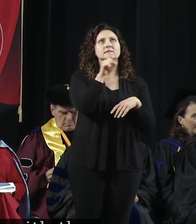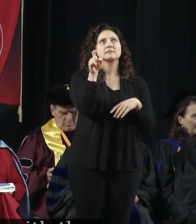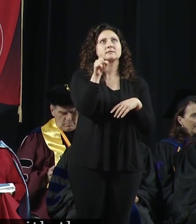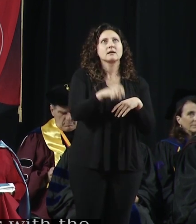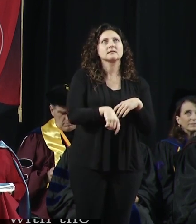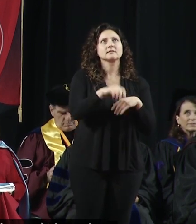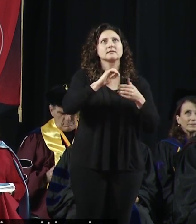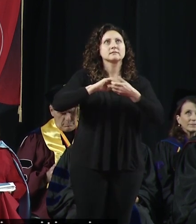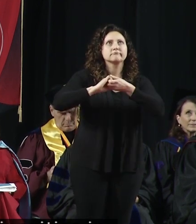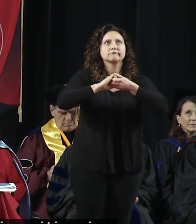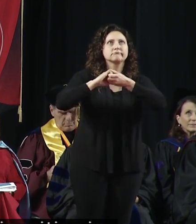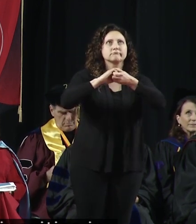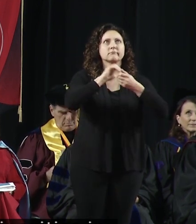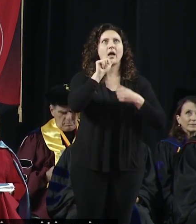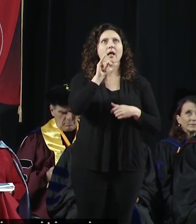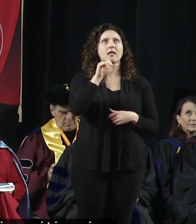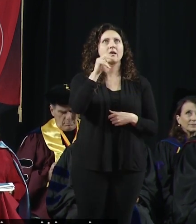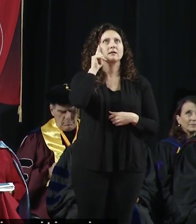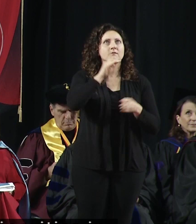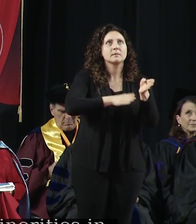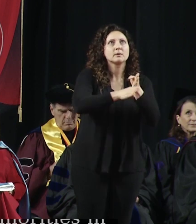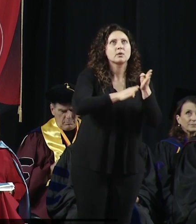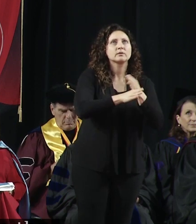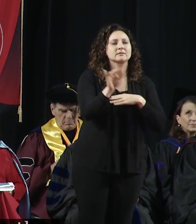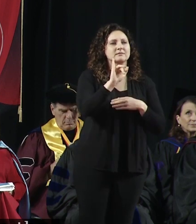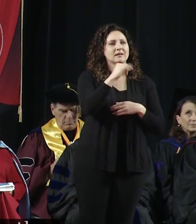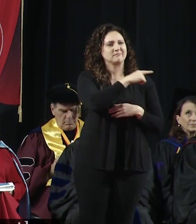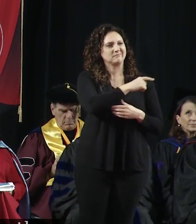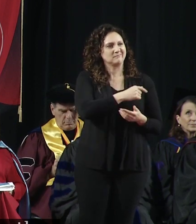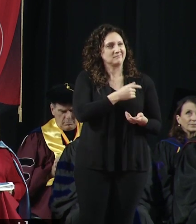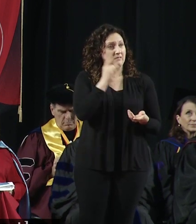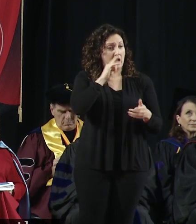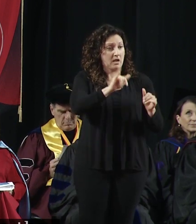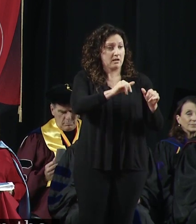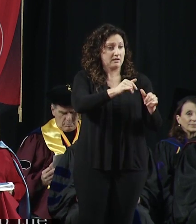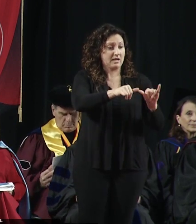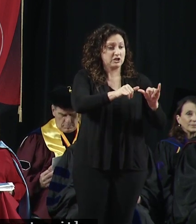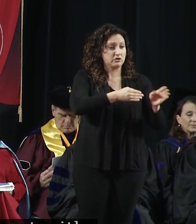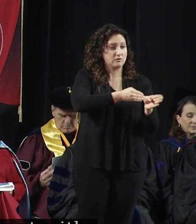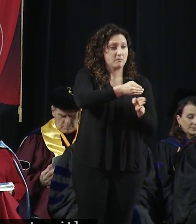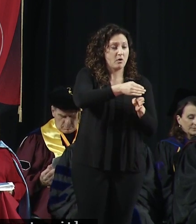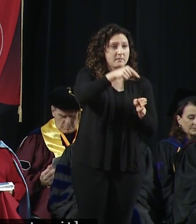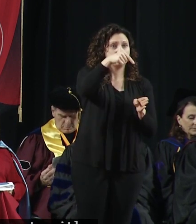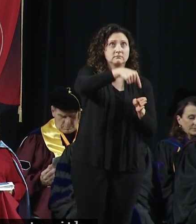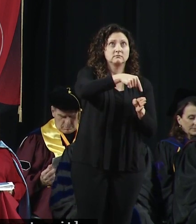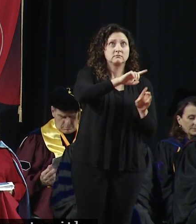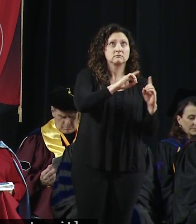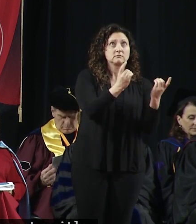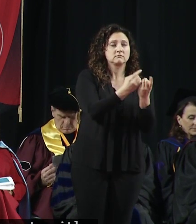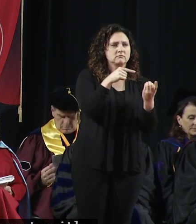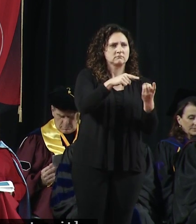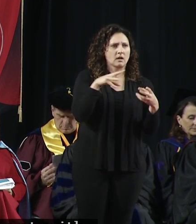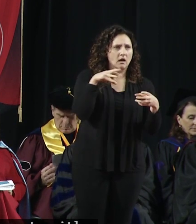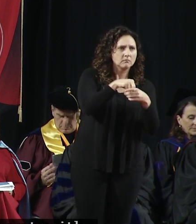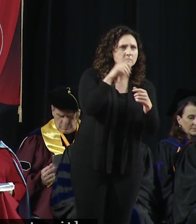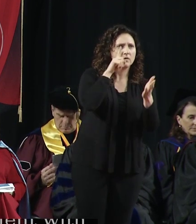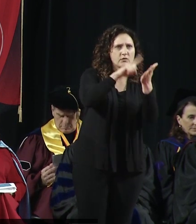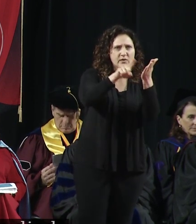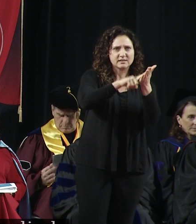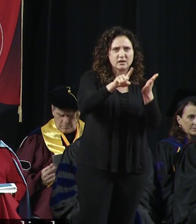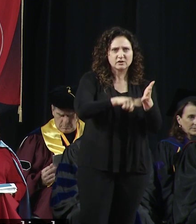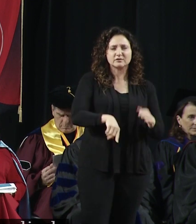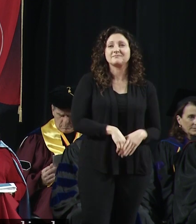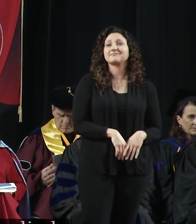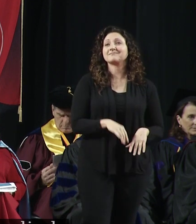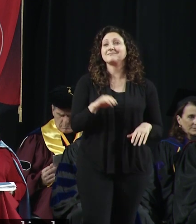in Engineering, and help the engineering department in their research. She also studied